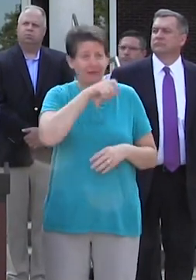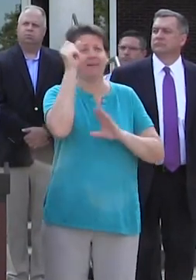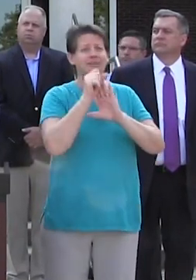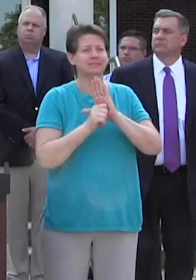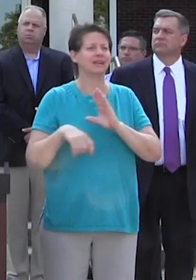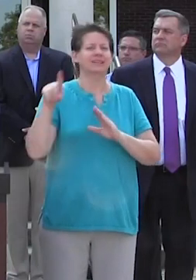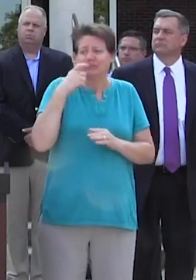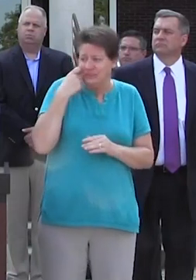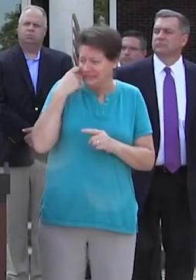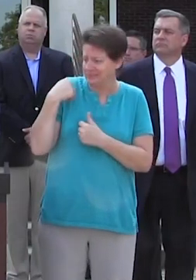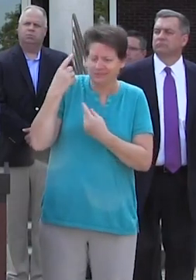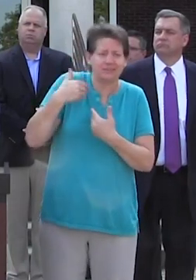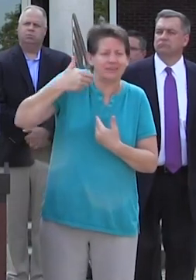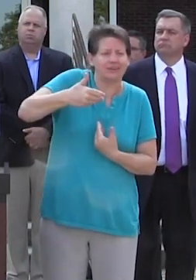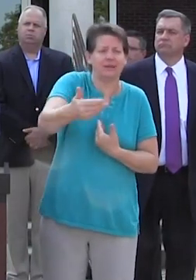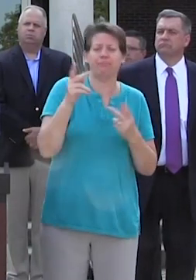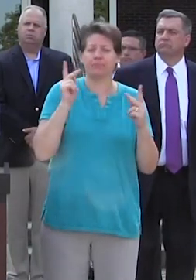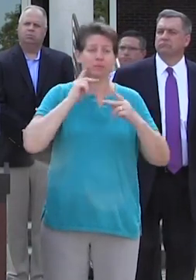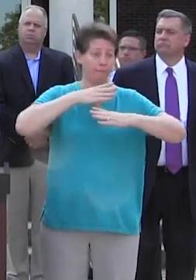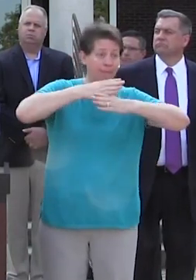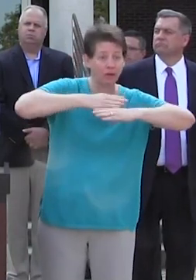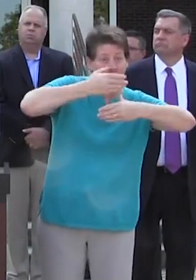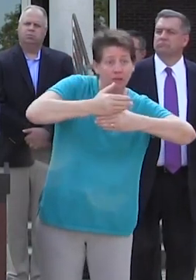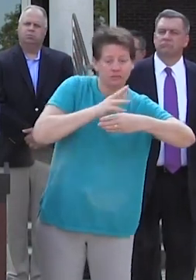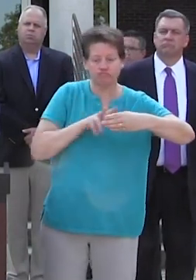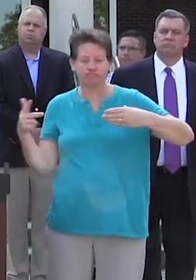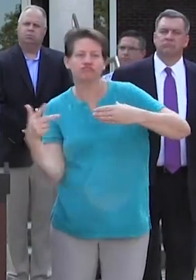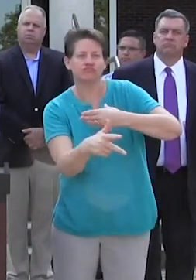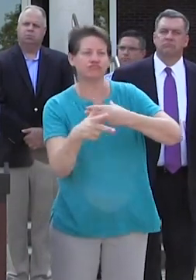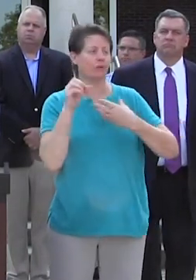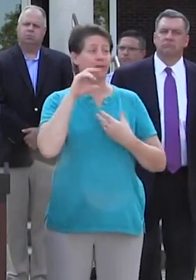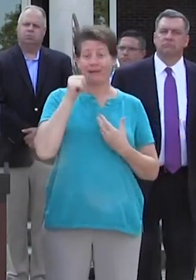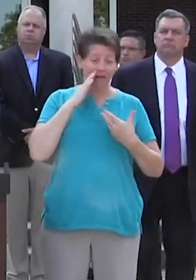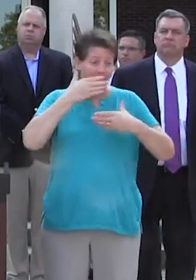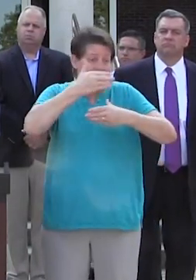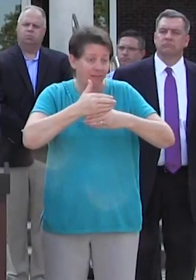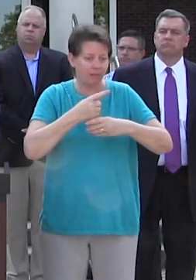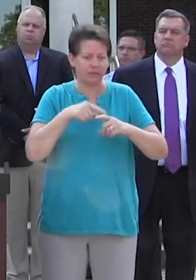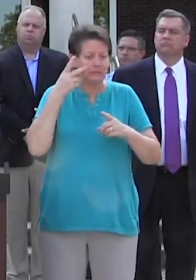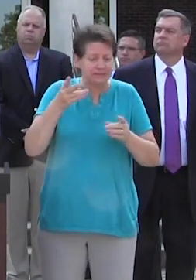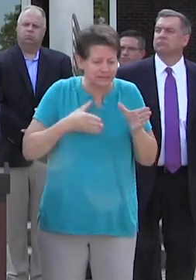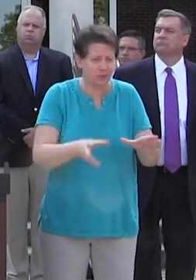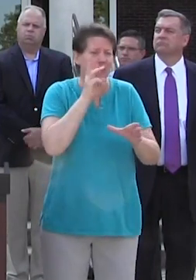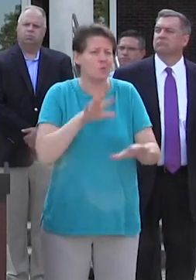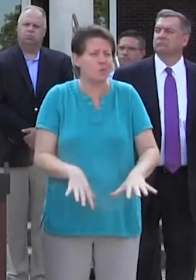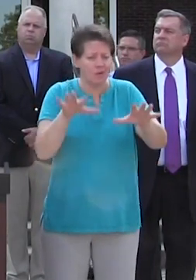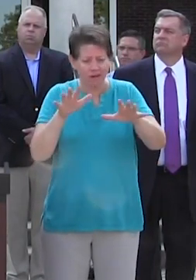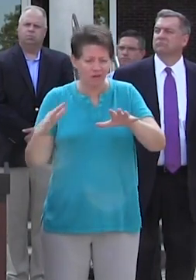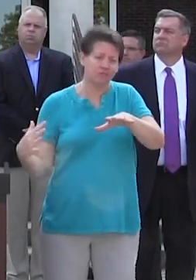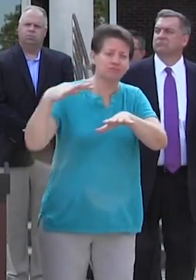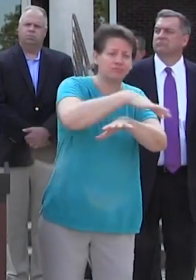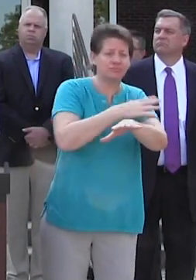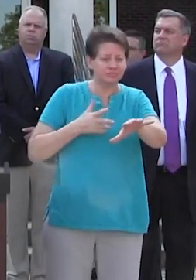and recently where people have driven around barricades, or even if they're not barricades, on roads covered with water. These roads